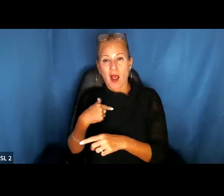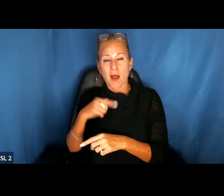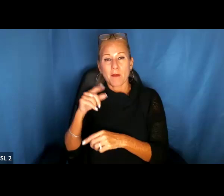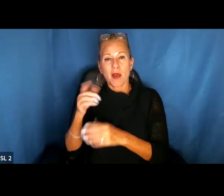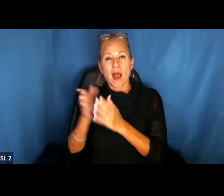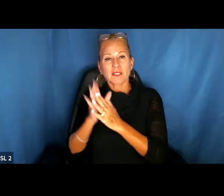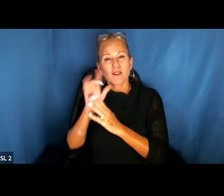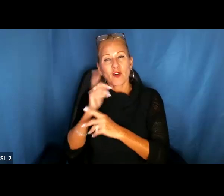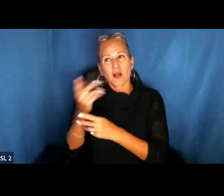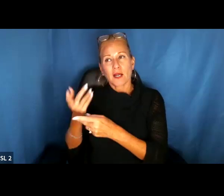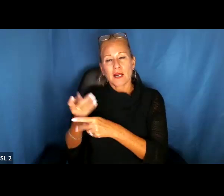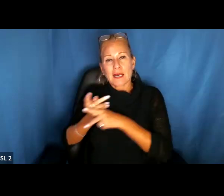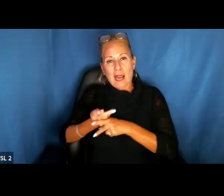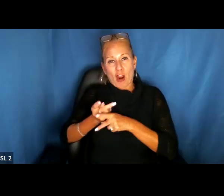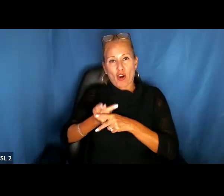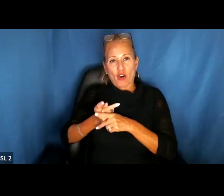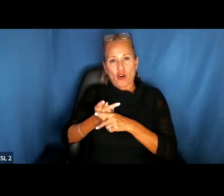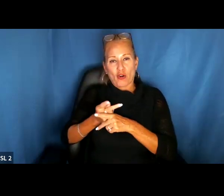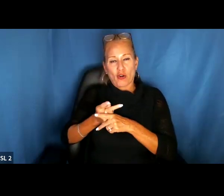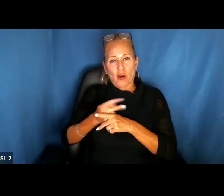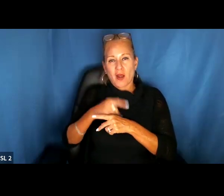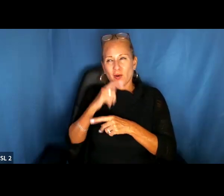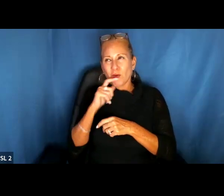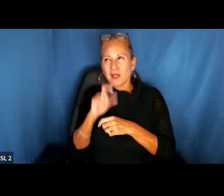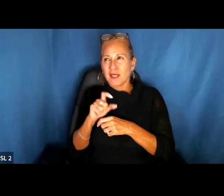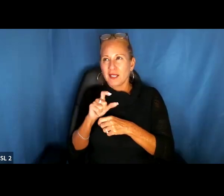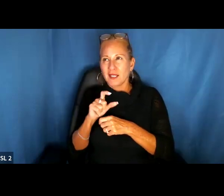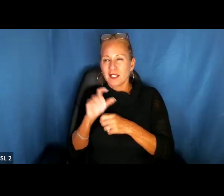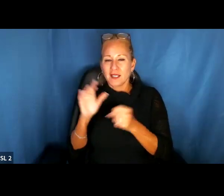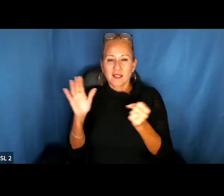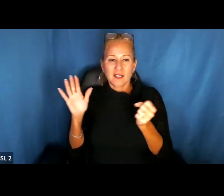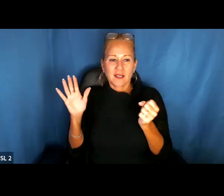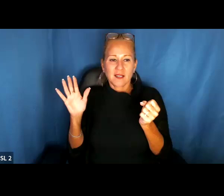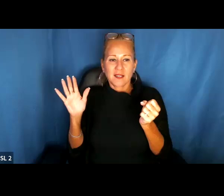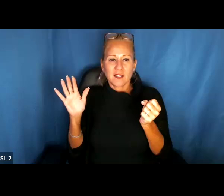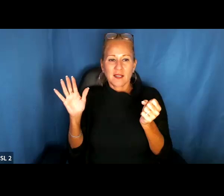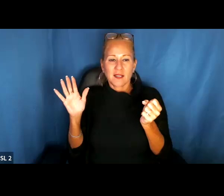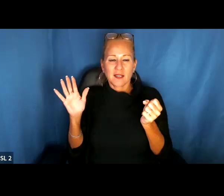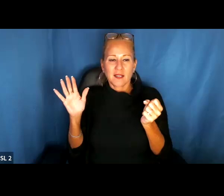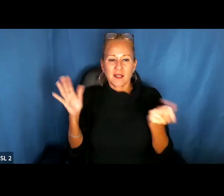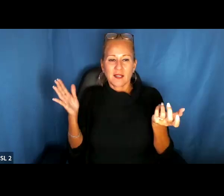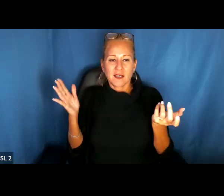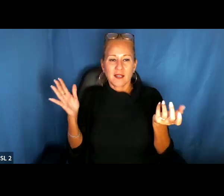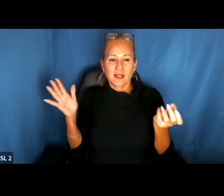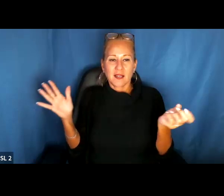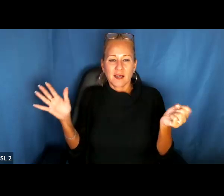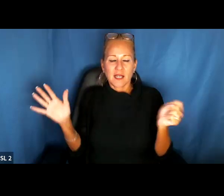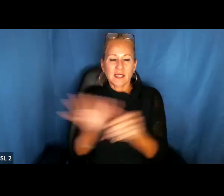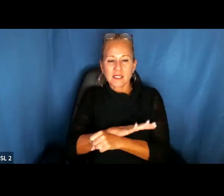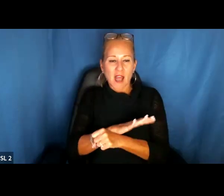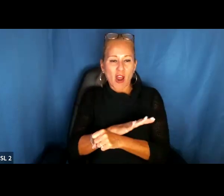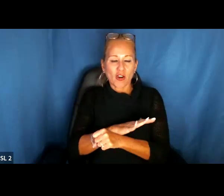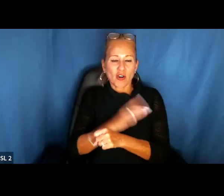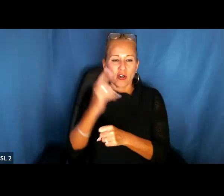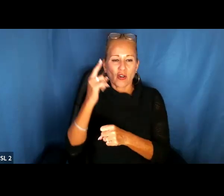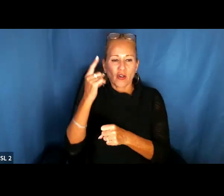for care. I don't necessarily need an entire thought spelled out in front of me when using self-direction.